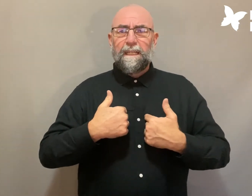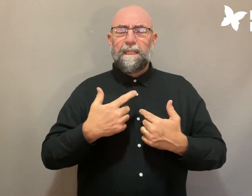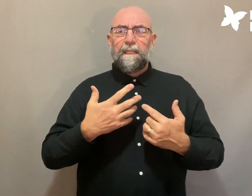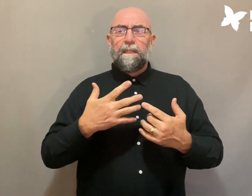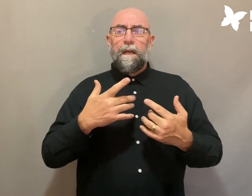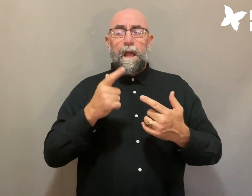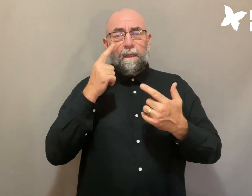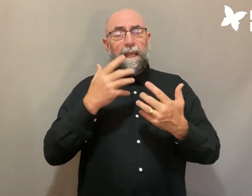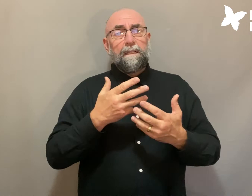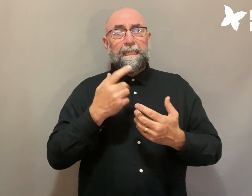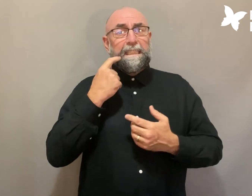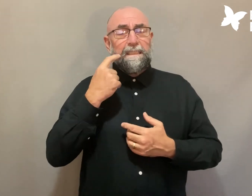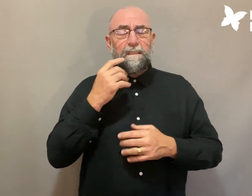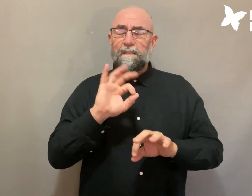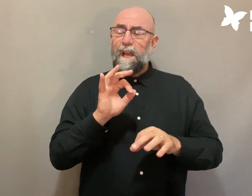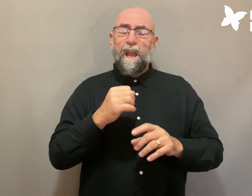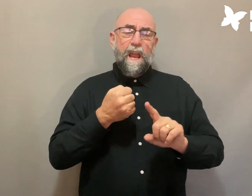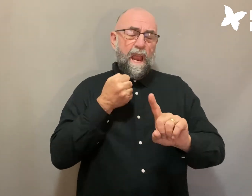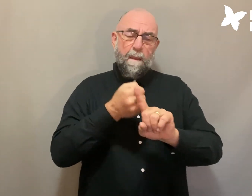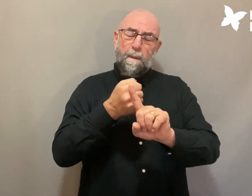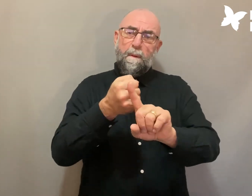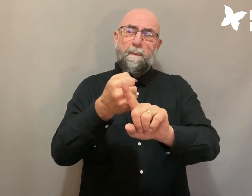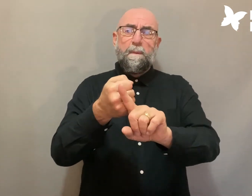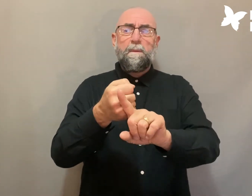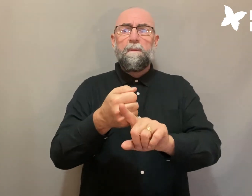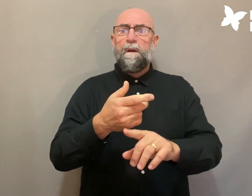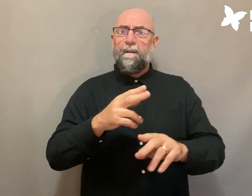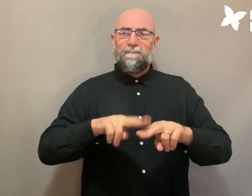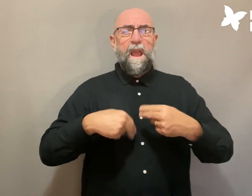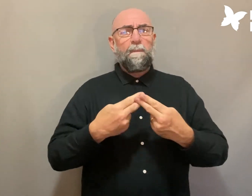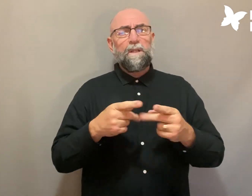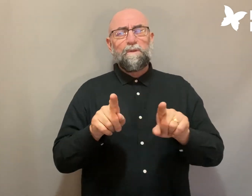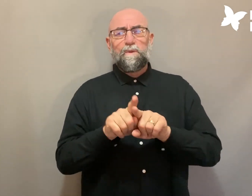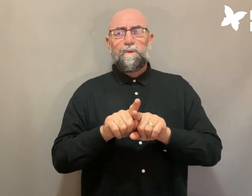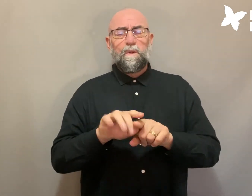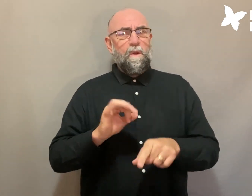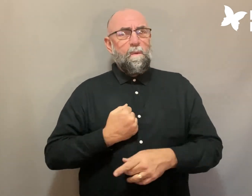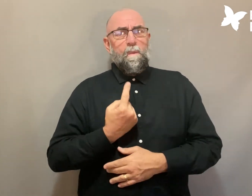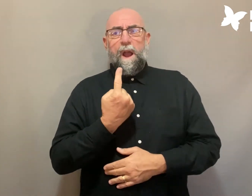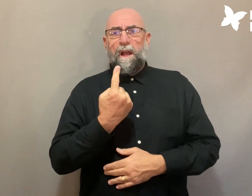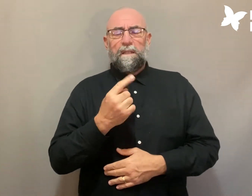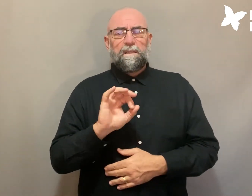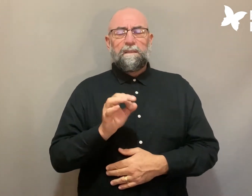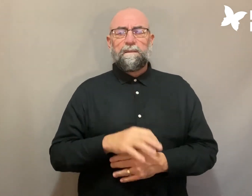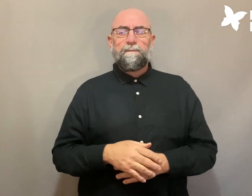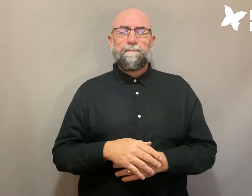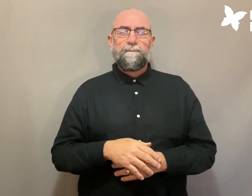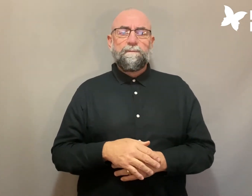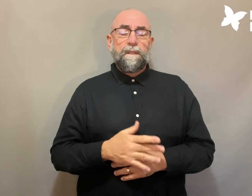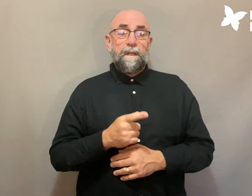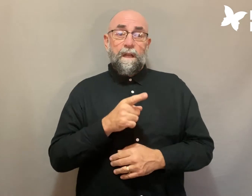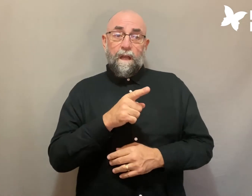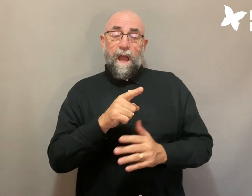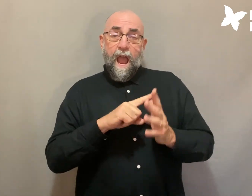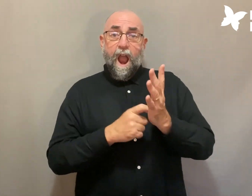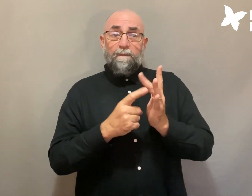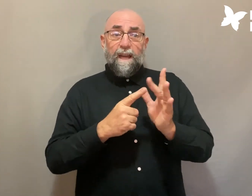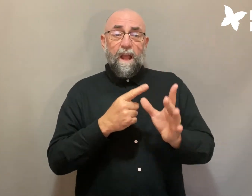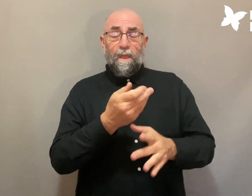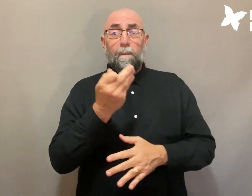just affect one person. It's a domino. When the bullying was at its worst and Aria felt like giving up,